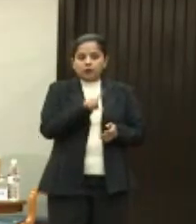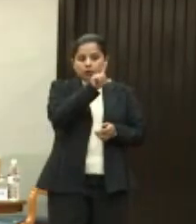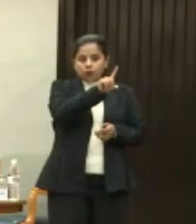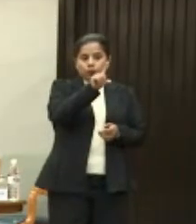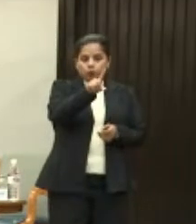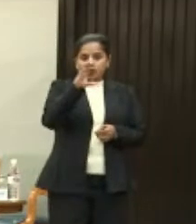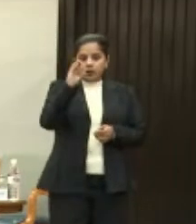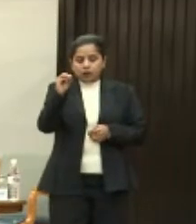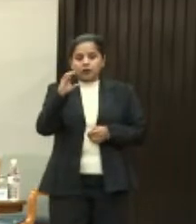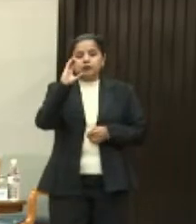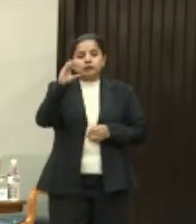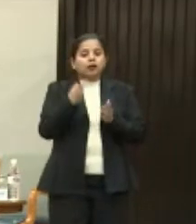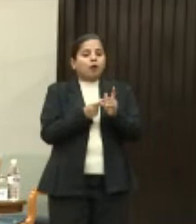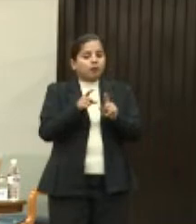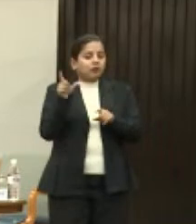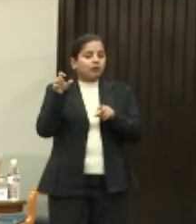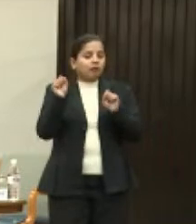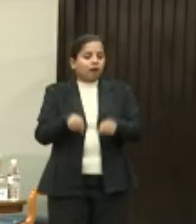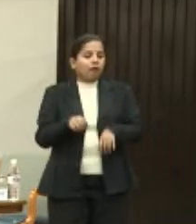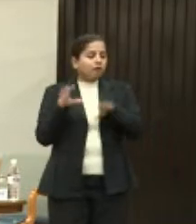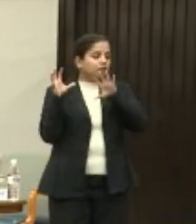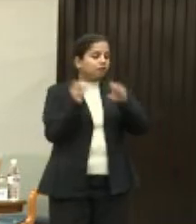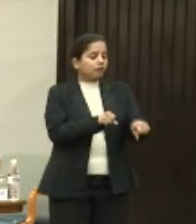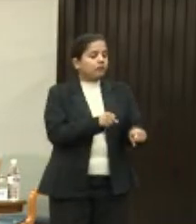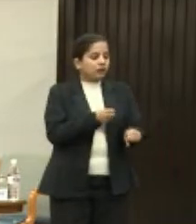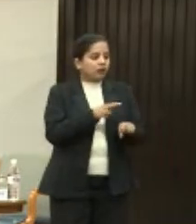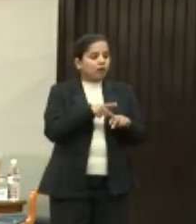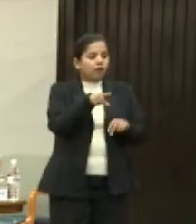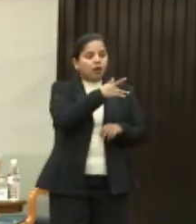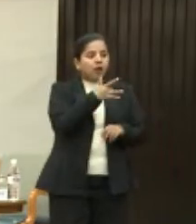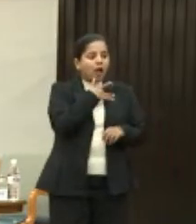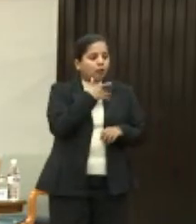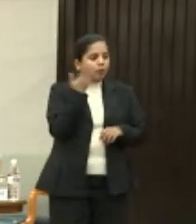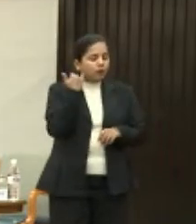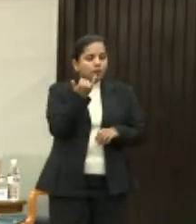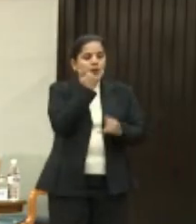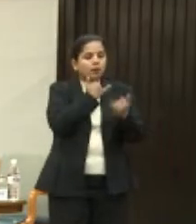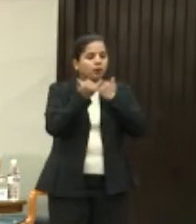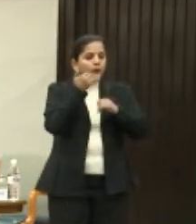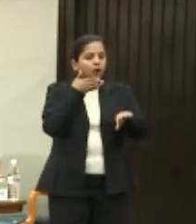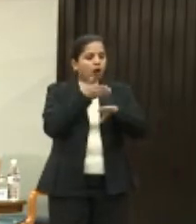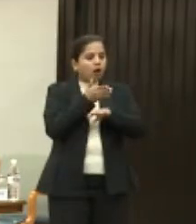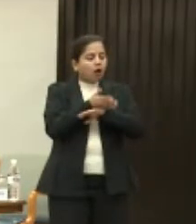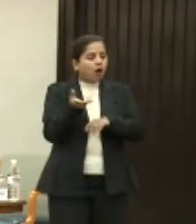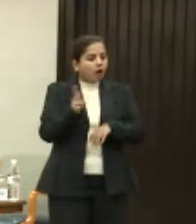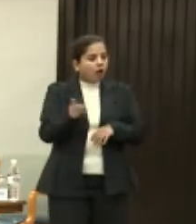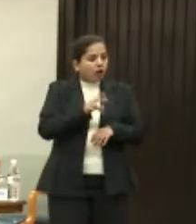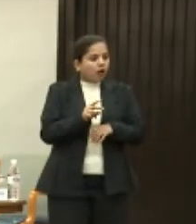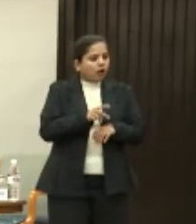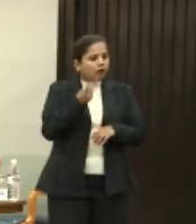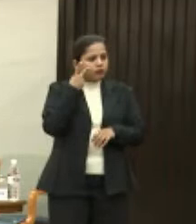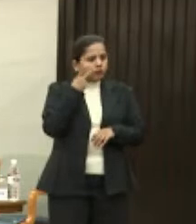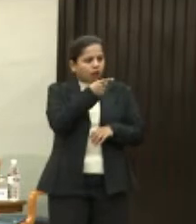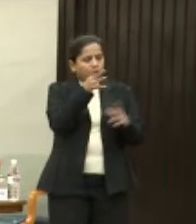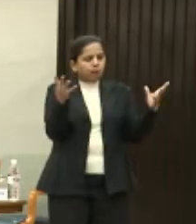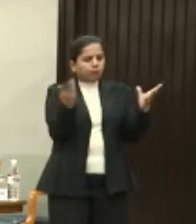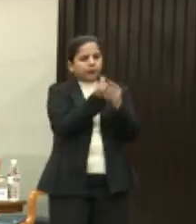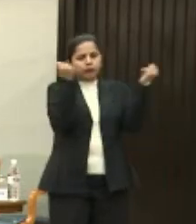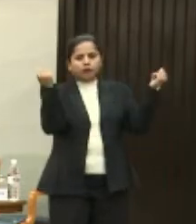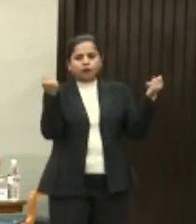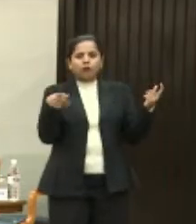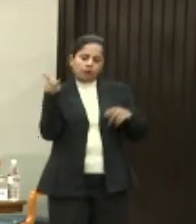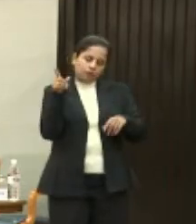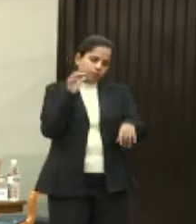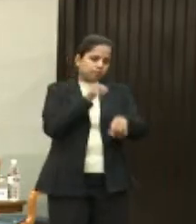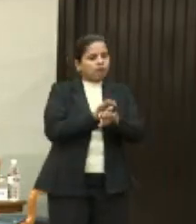109 and 110 of CRPC, they can, if you're a habitual offender, if you're a vagrant. This goes back